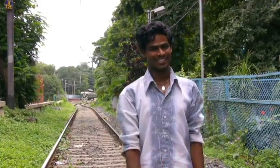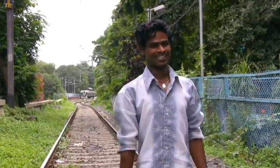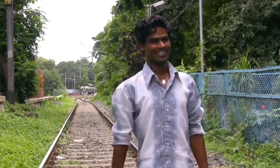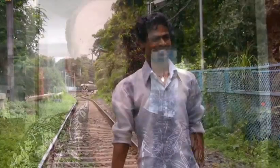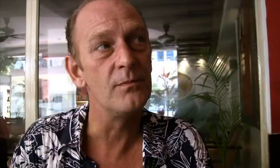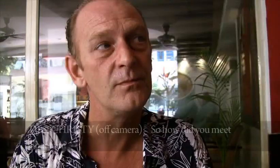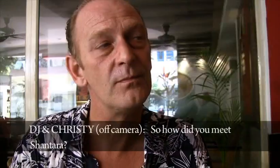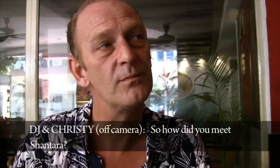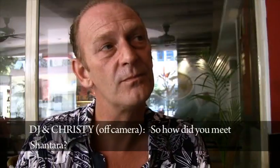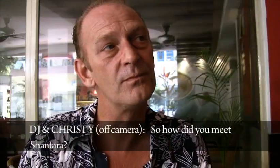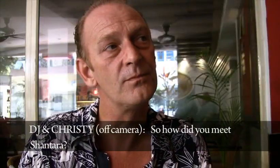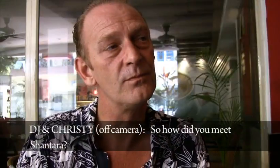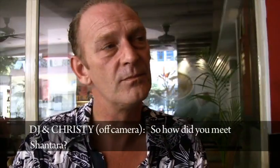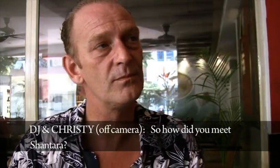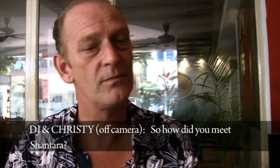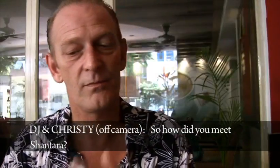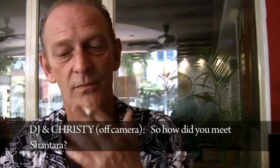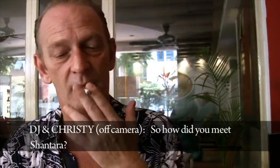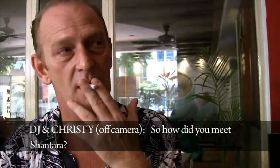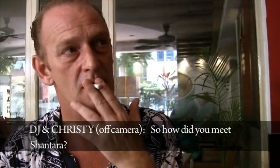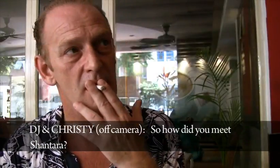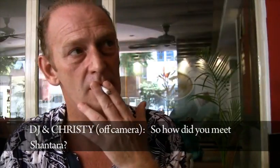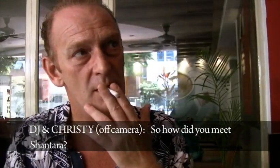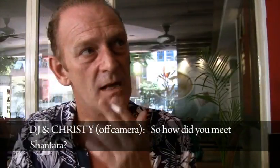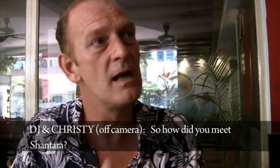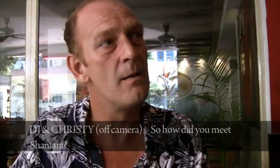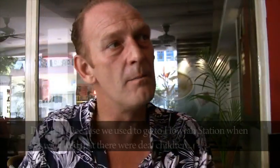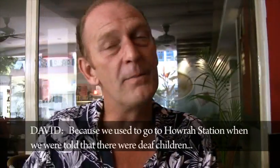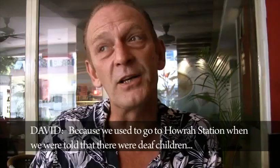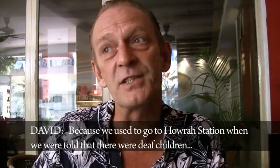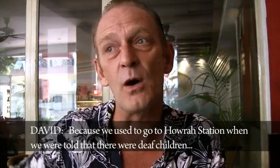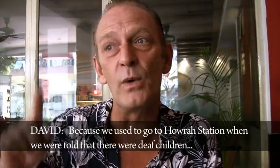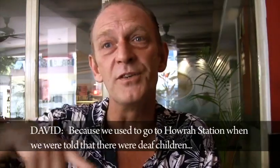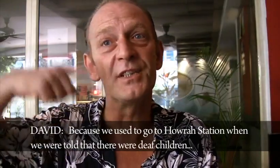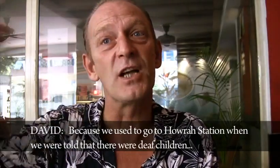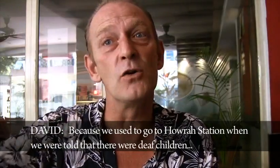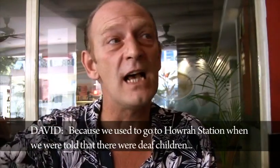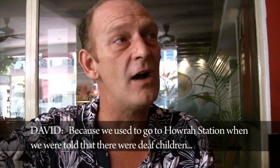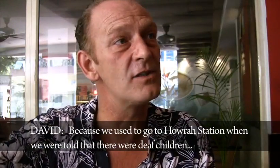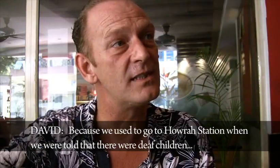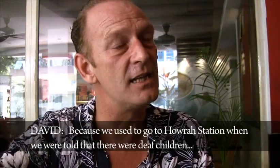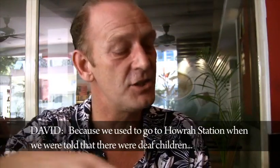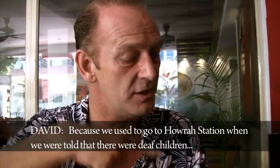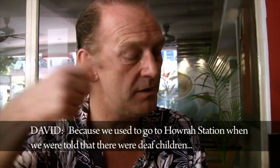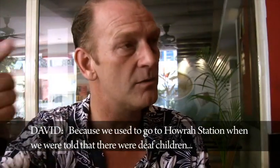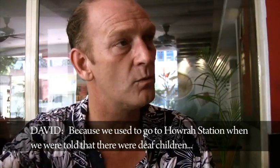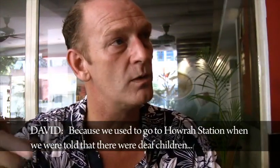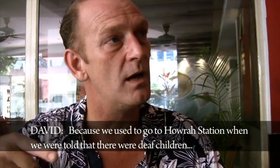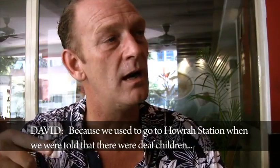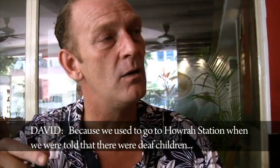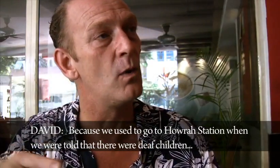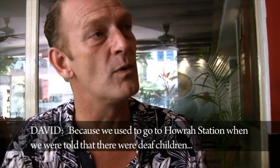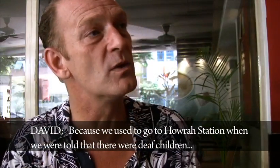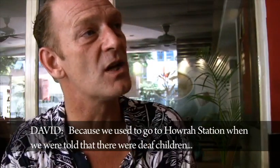So how did you meet Shuktara? Because we used to go to Howrah Station when we were told that there were